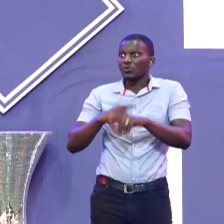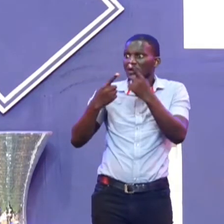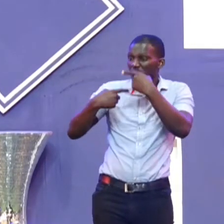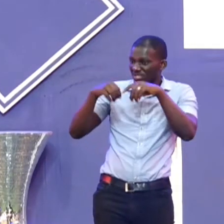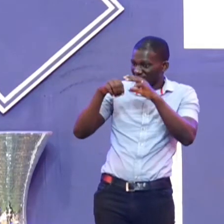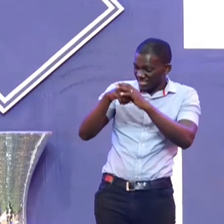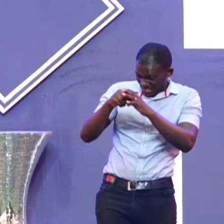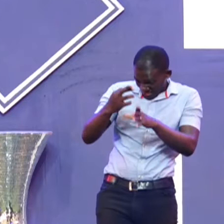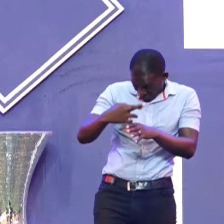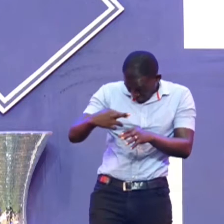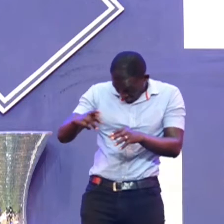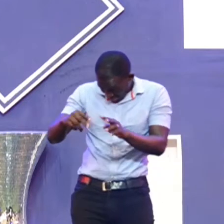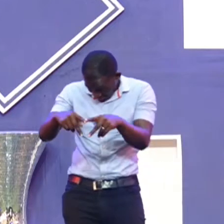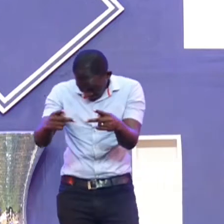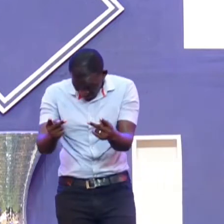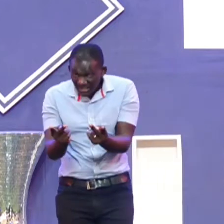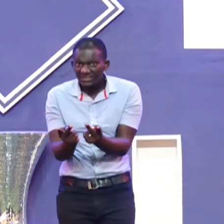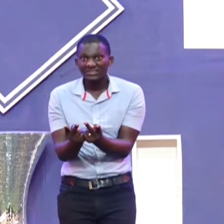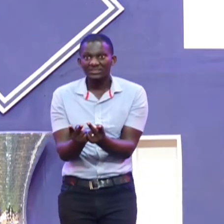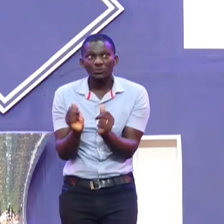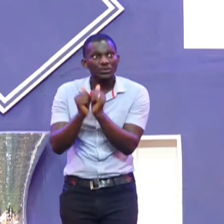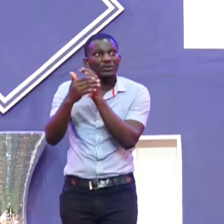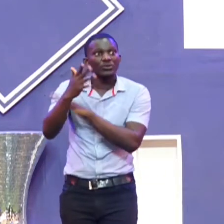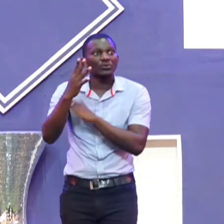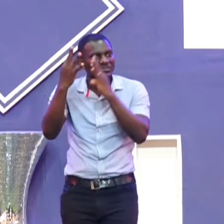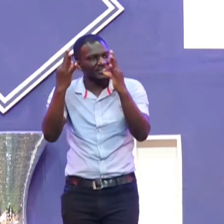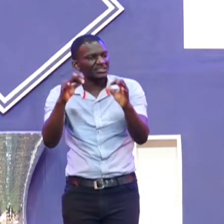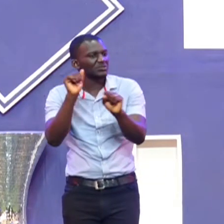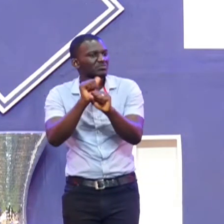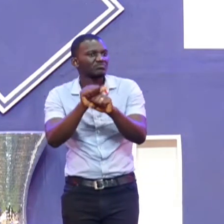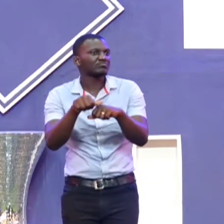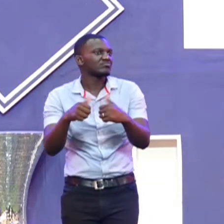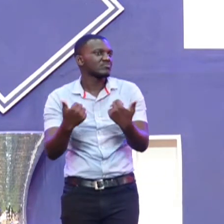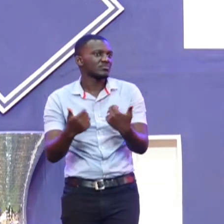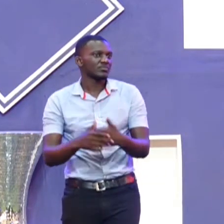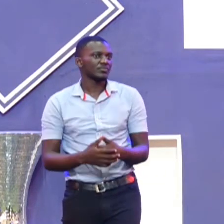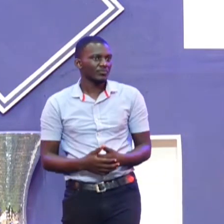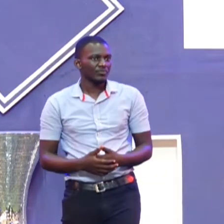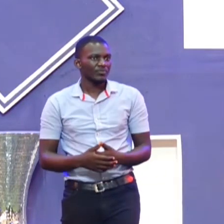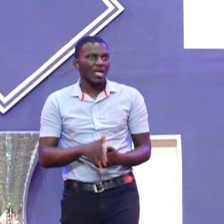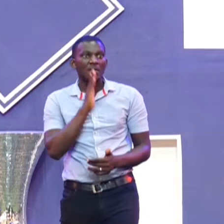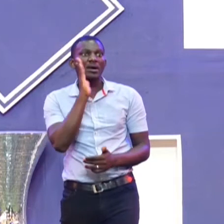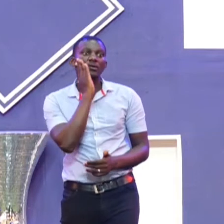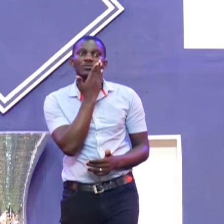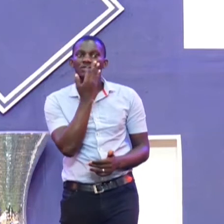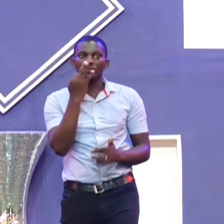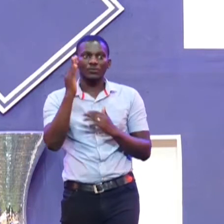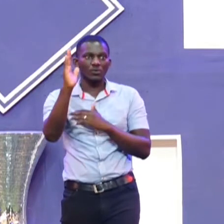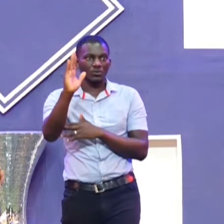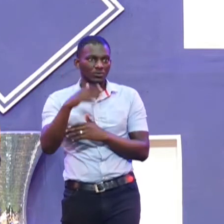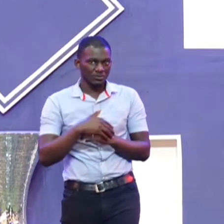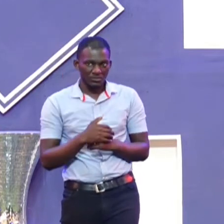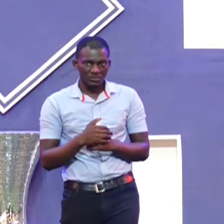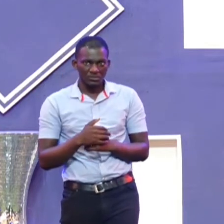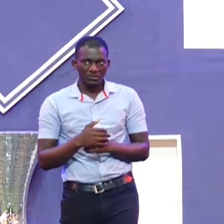right buli wetuberanga tuteredde bulungi things will work out ebintu bijja tukolera bulungi by the grace of God olwekisa kya katonda